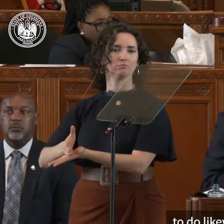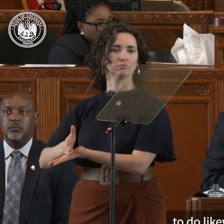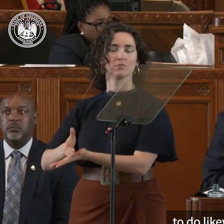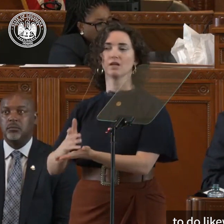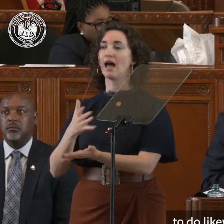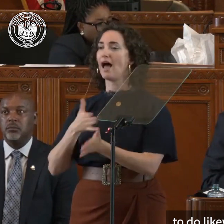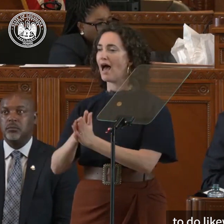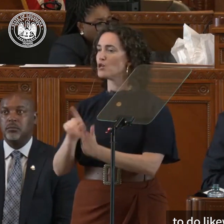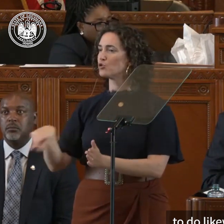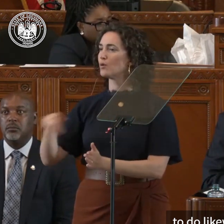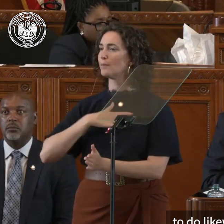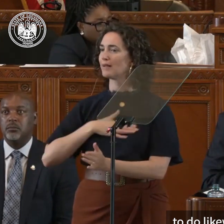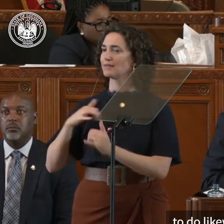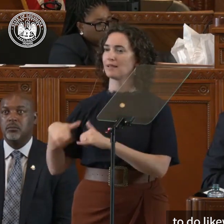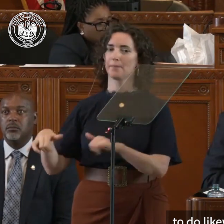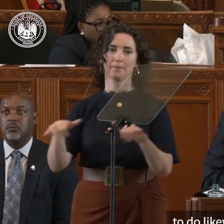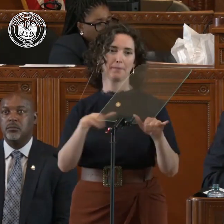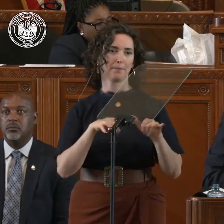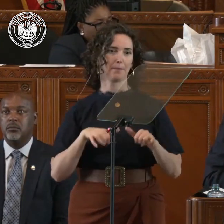do likewise.